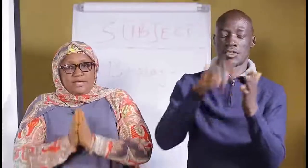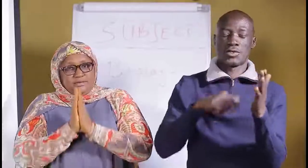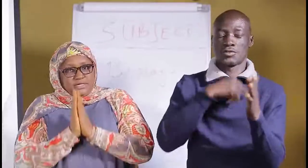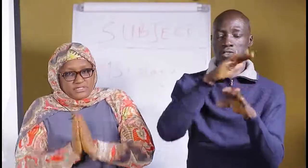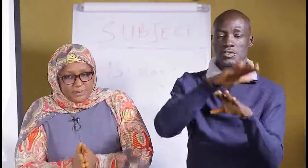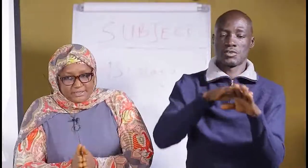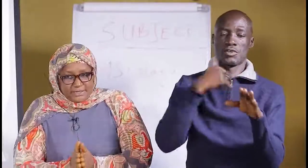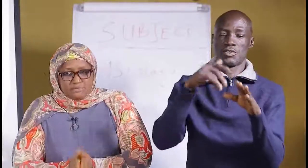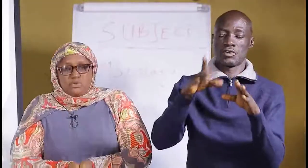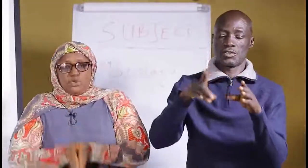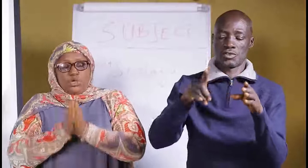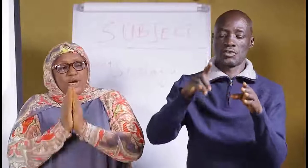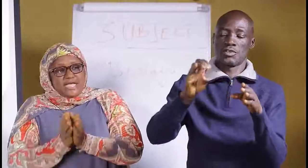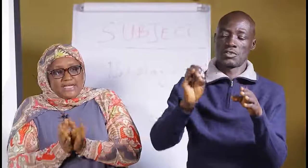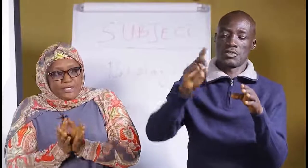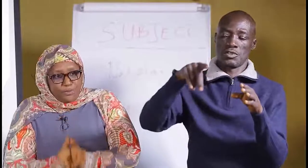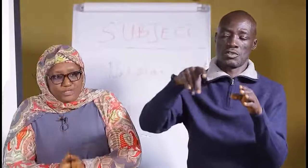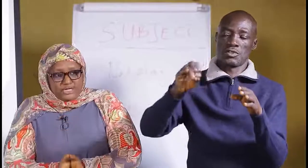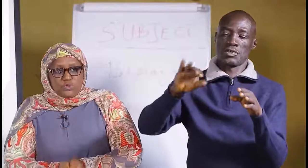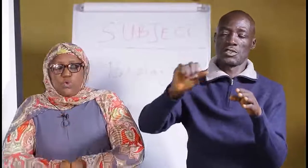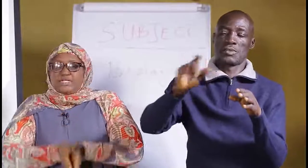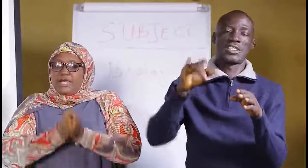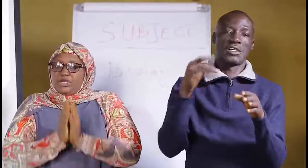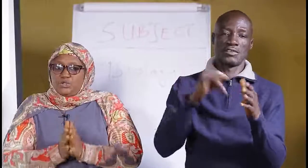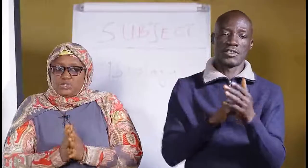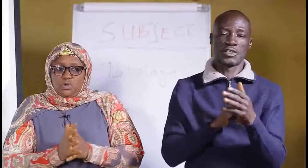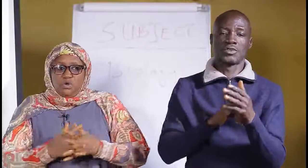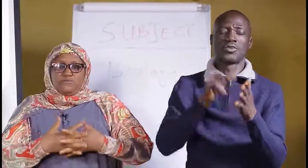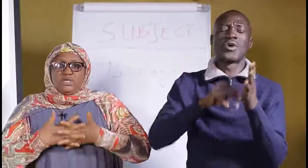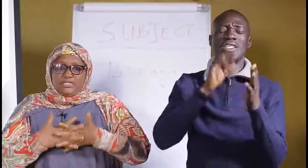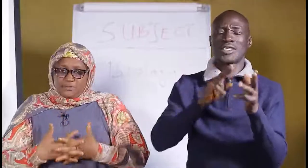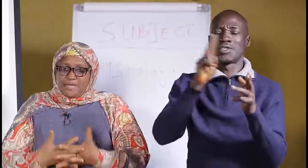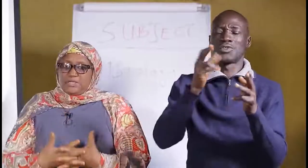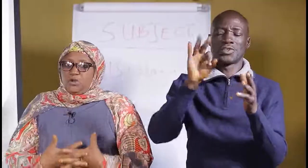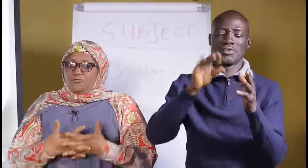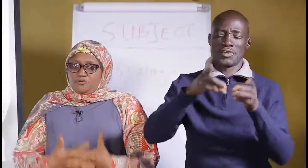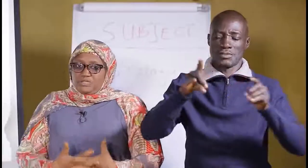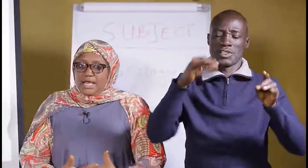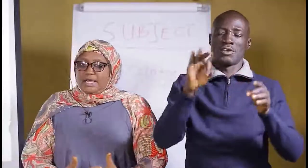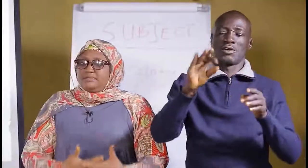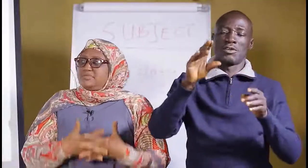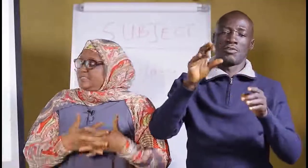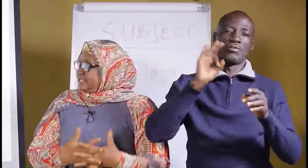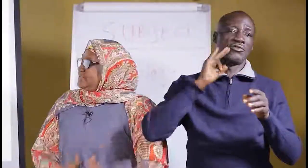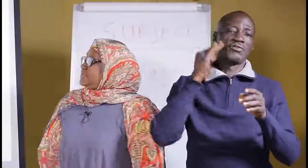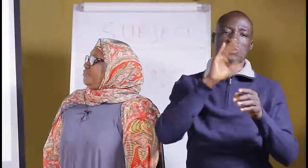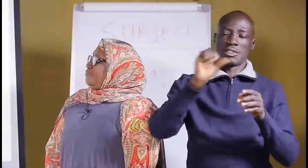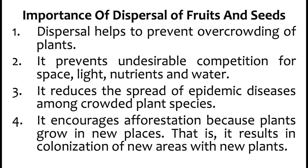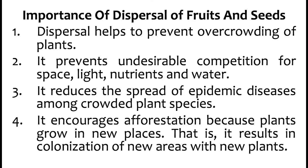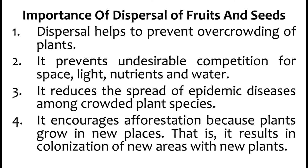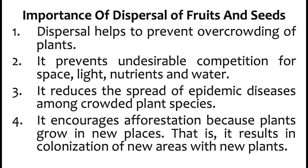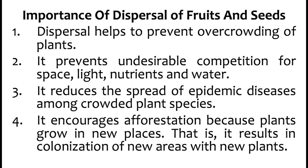mean by dispersal. Okay, what are the importance or what are the uses of dispersal of fruit and